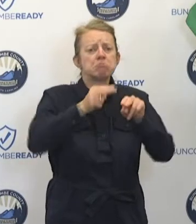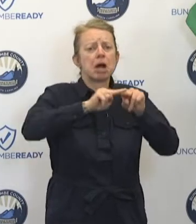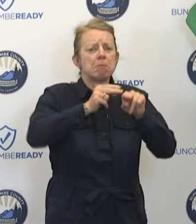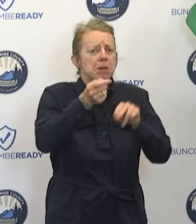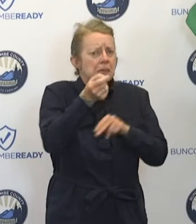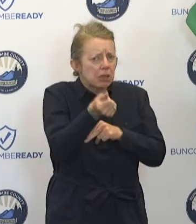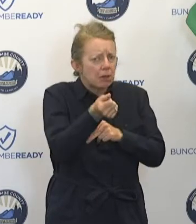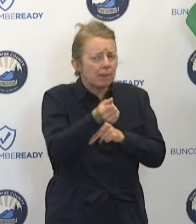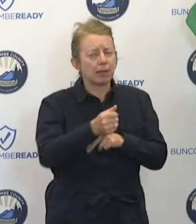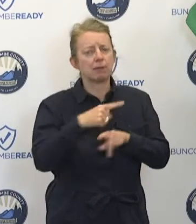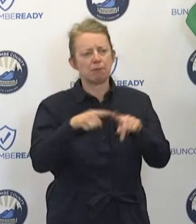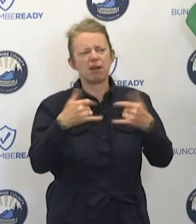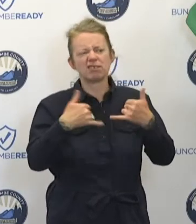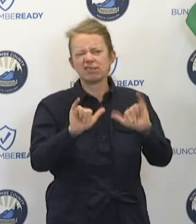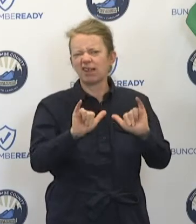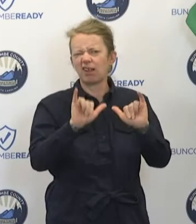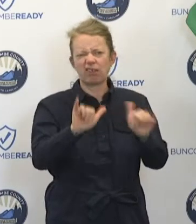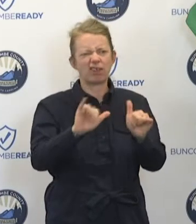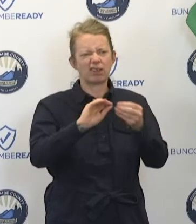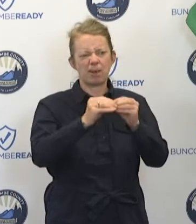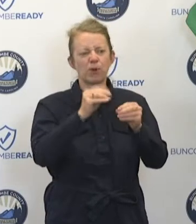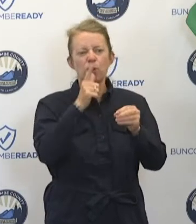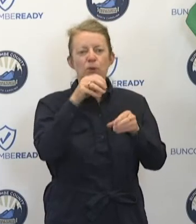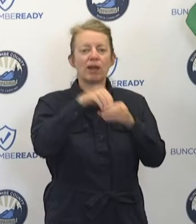overall still remains relatively flat.